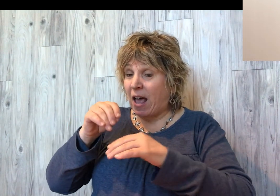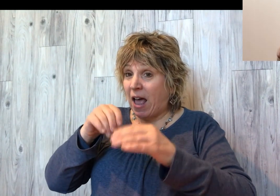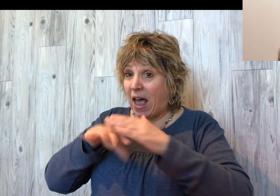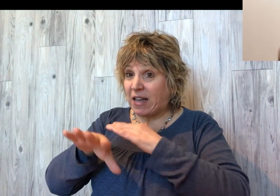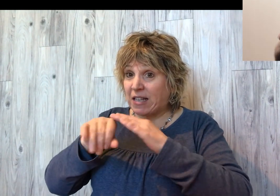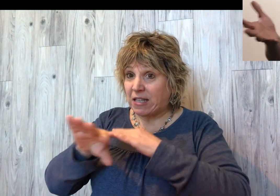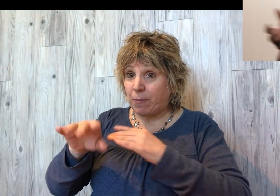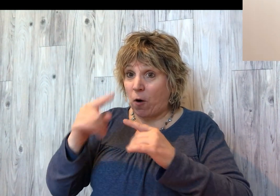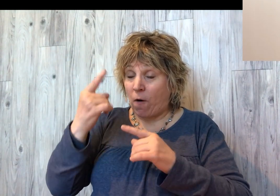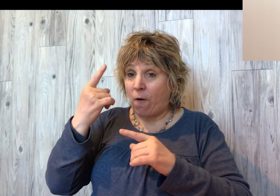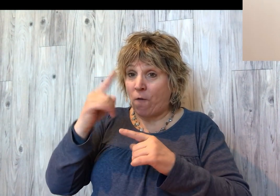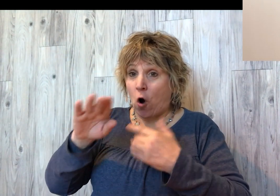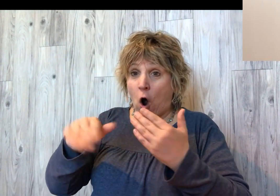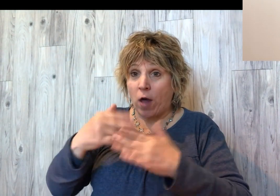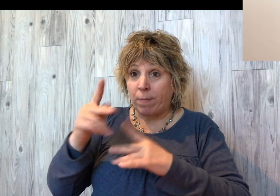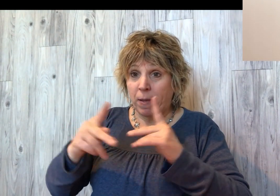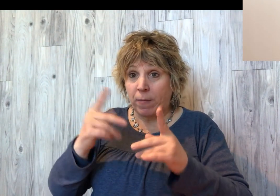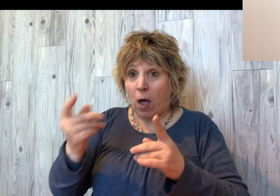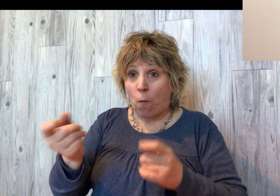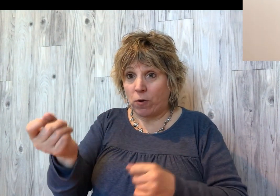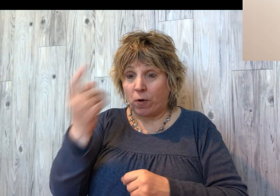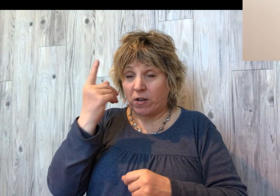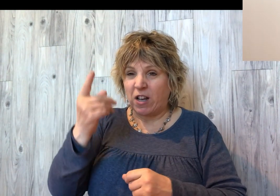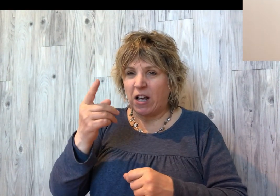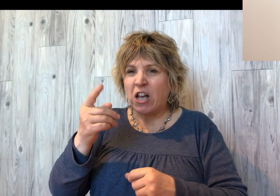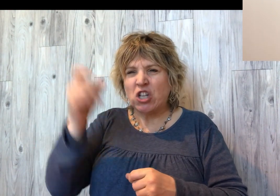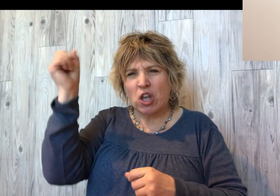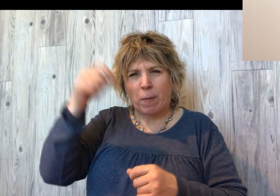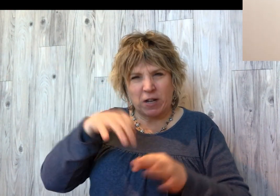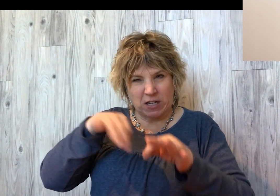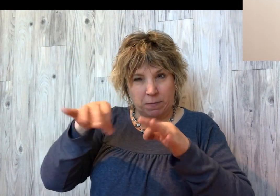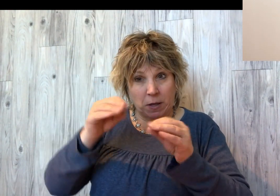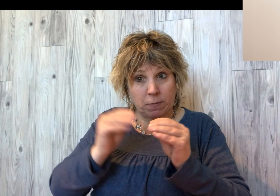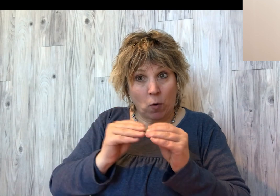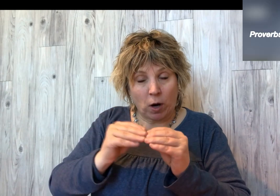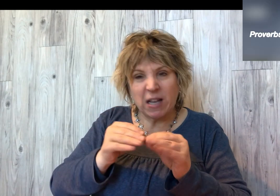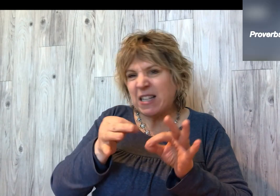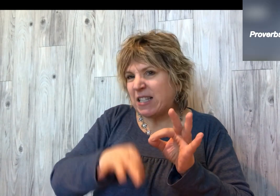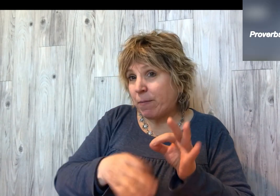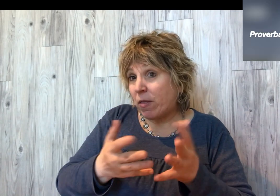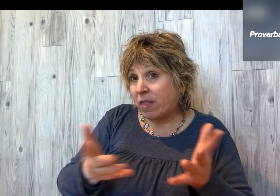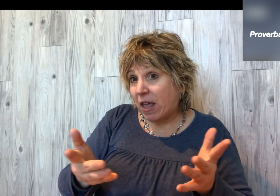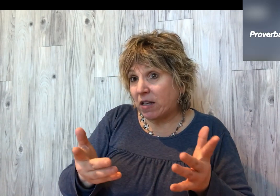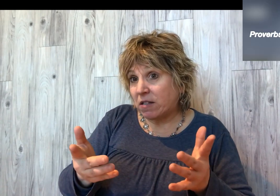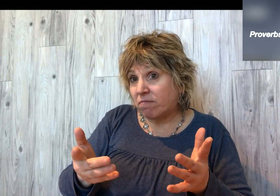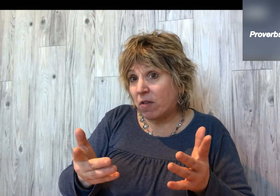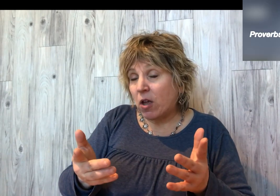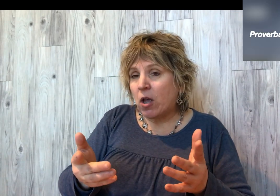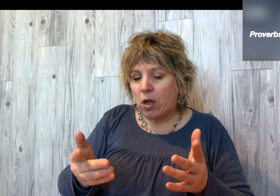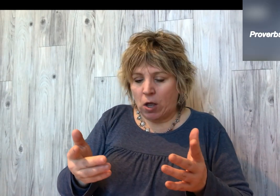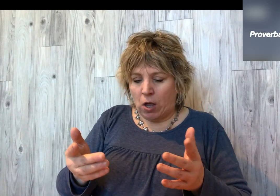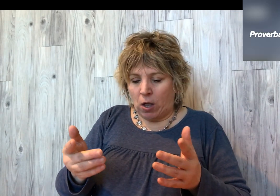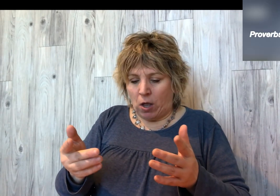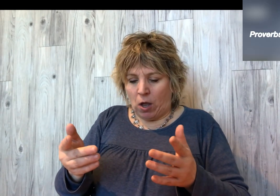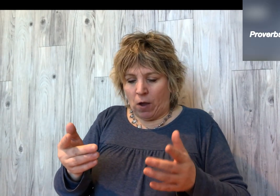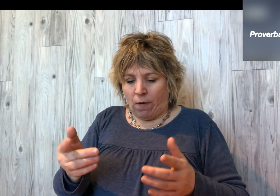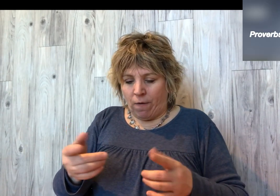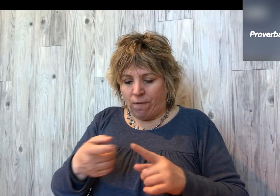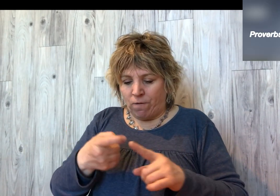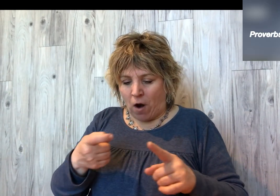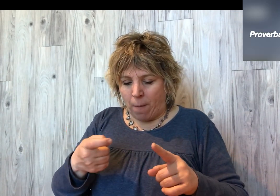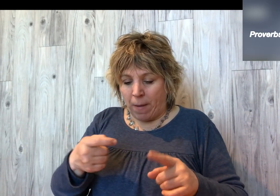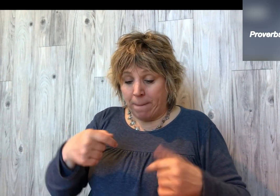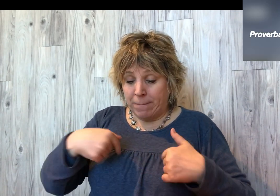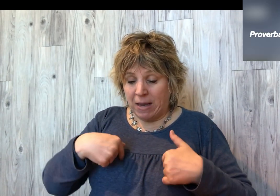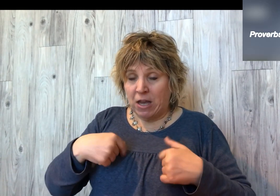It's clear for all who want to see it. Solomon goes on, verse 32 says this, for simpletons turn away from me to